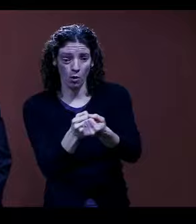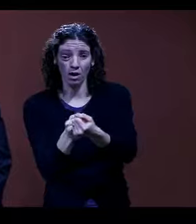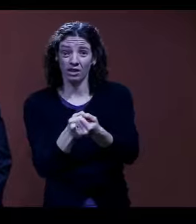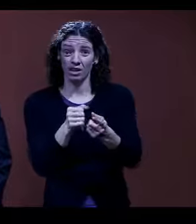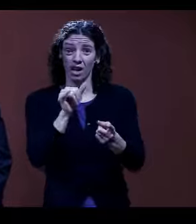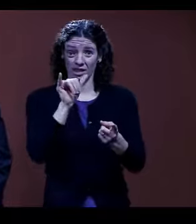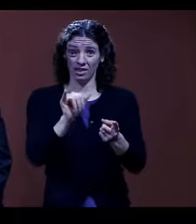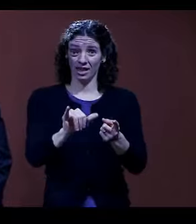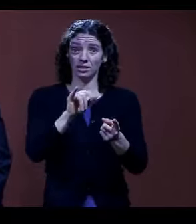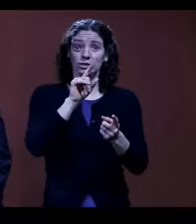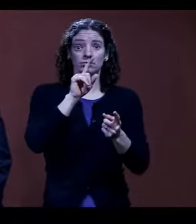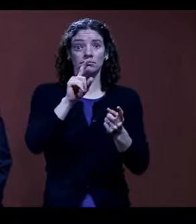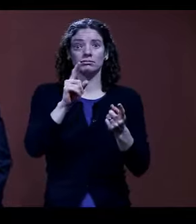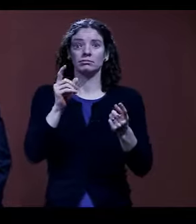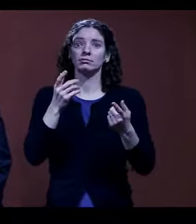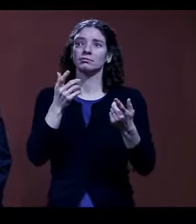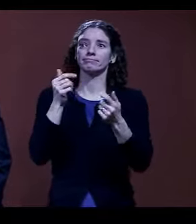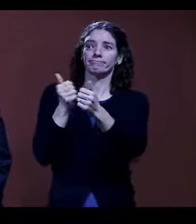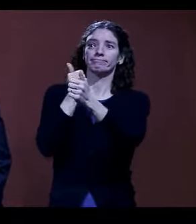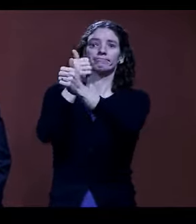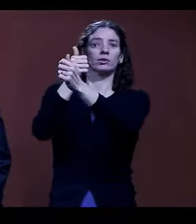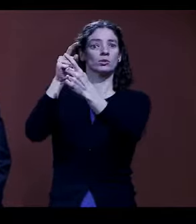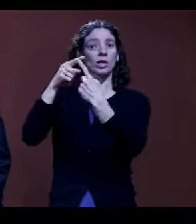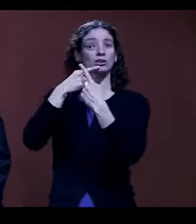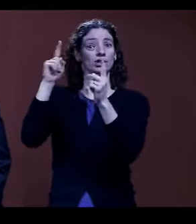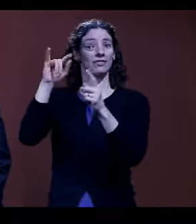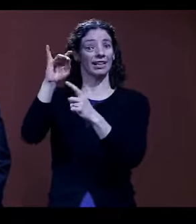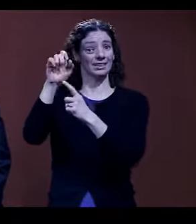to achieving the purpose of IDEA?